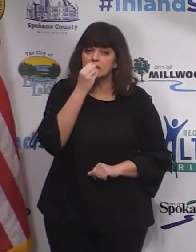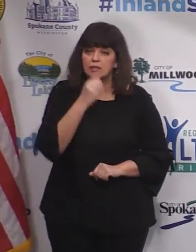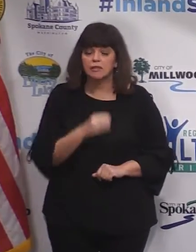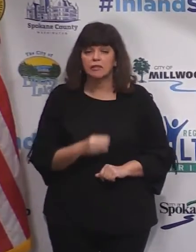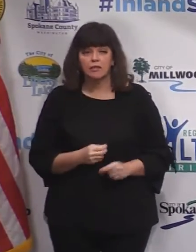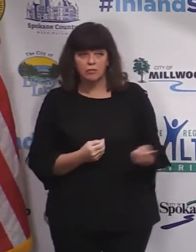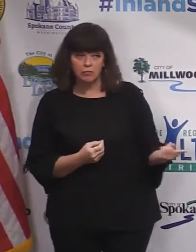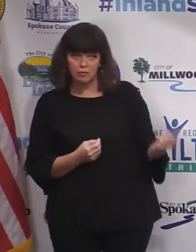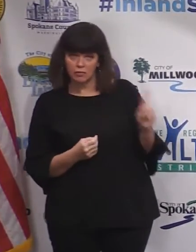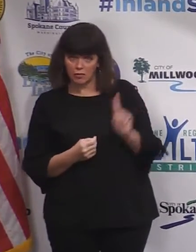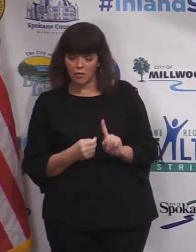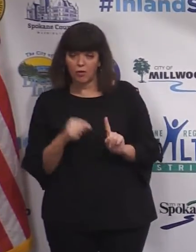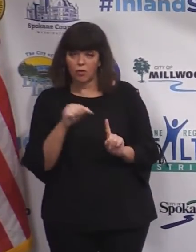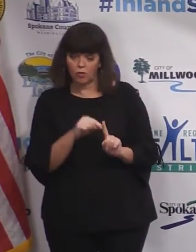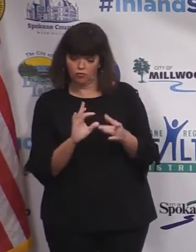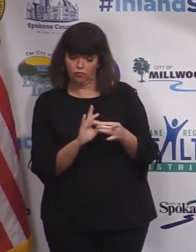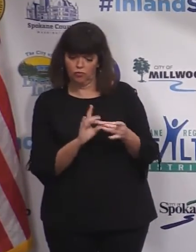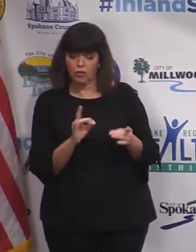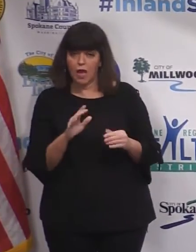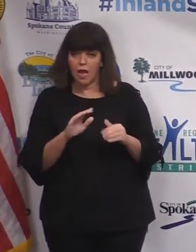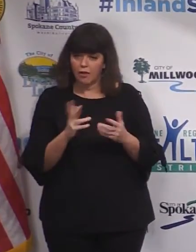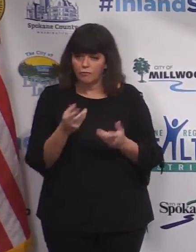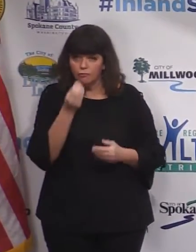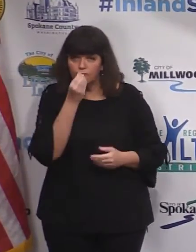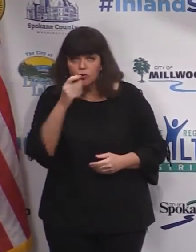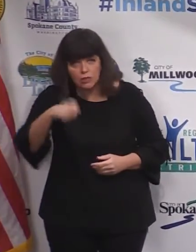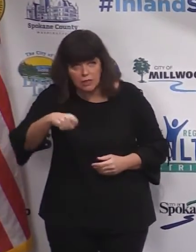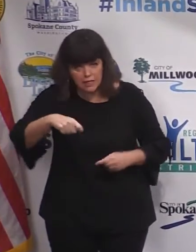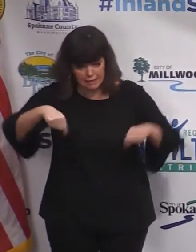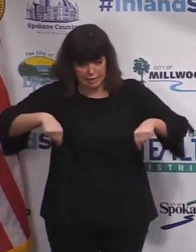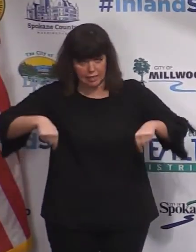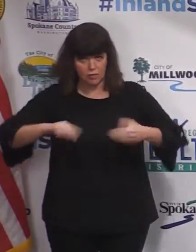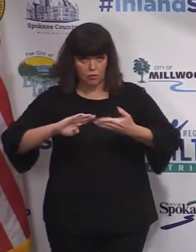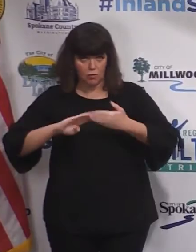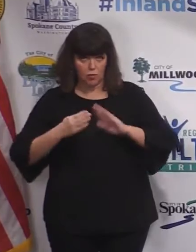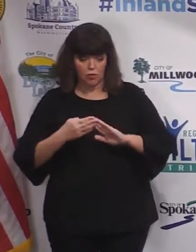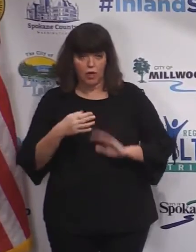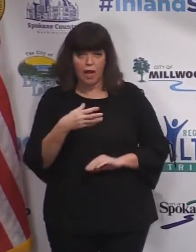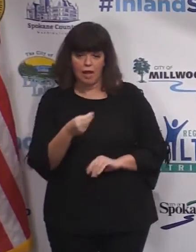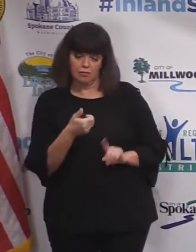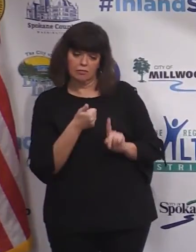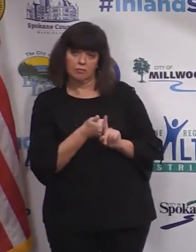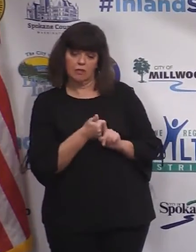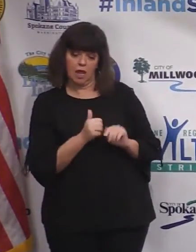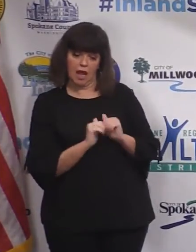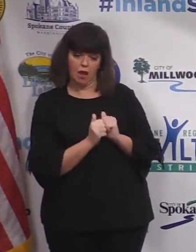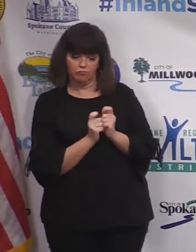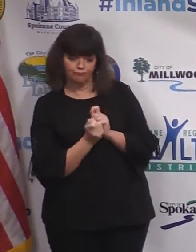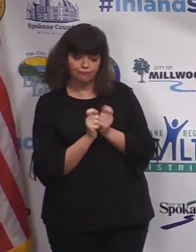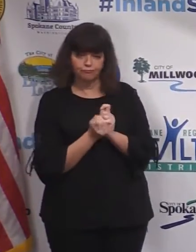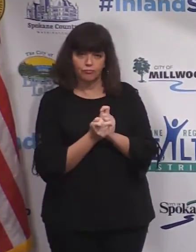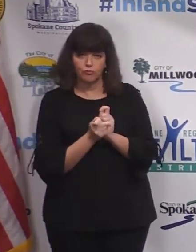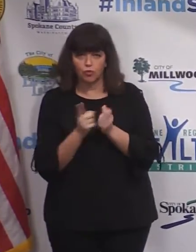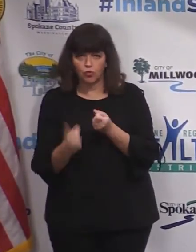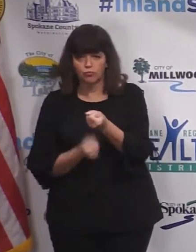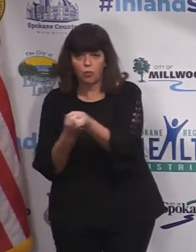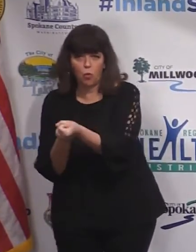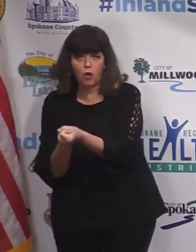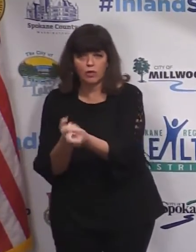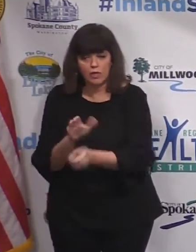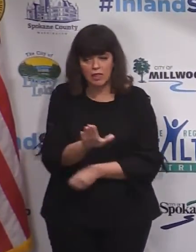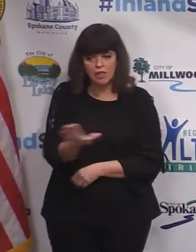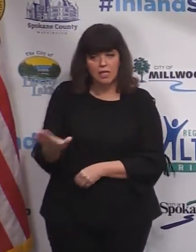need for food in our community and how it's changed and how they're adapting to meet those needs. So with that, Drew.